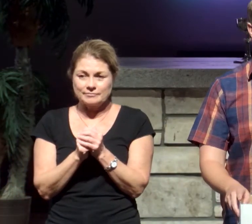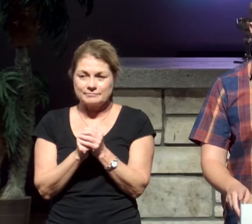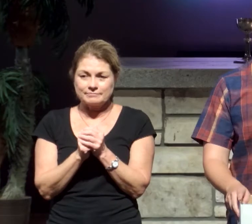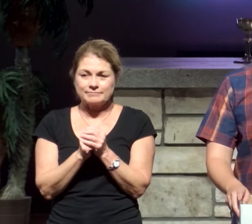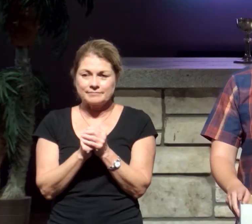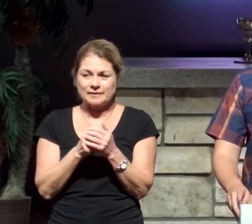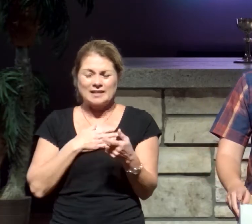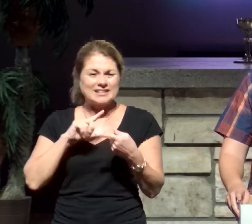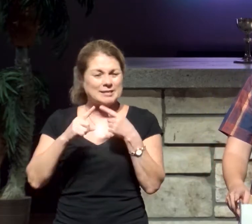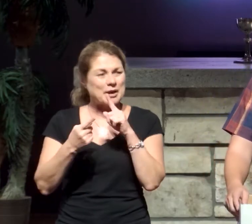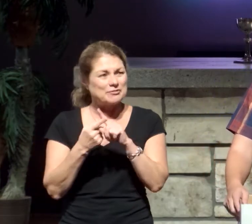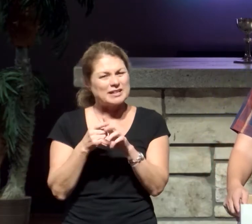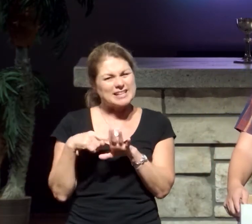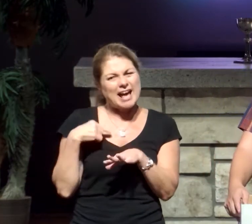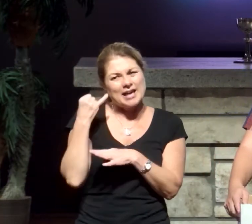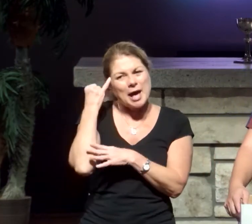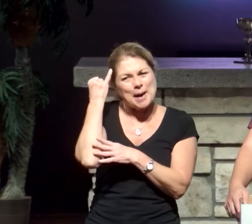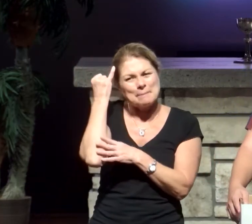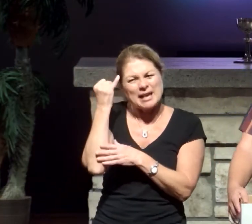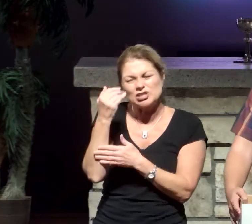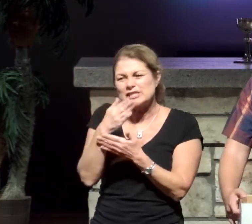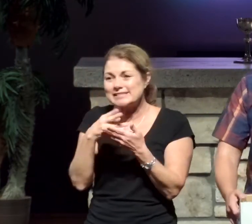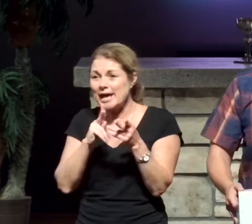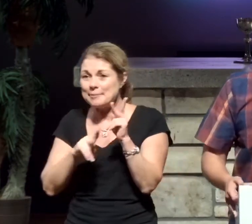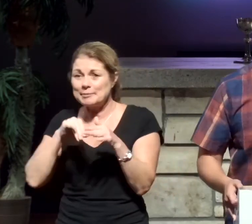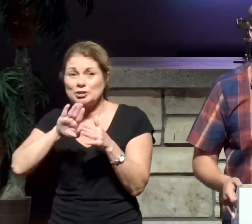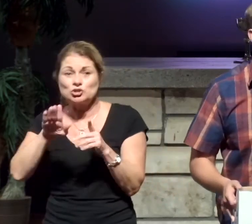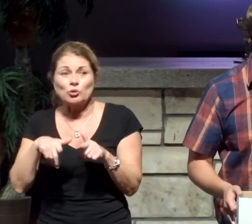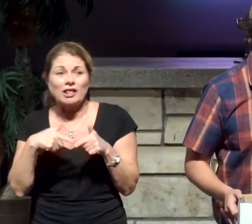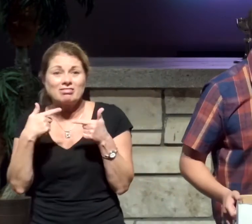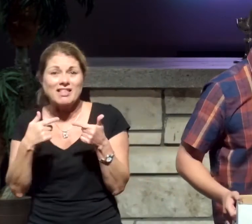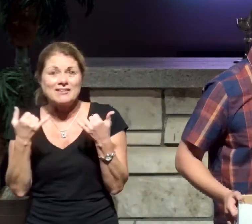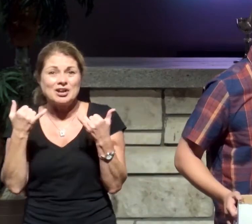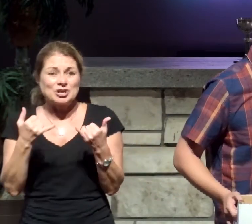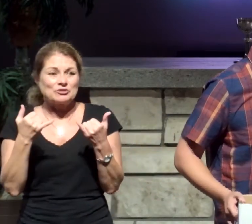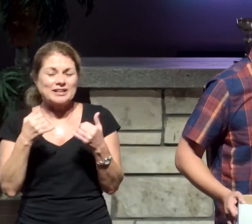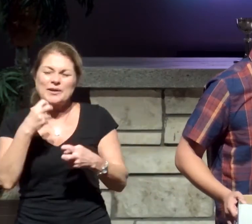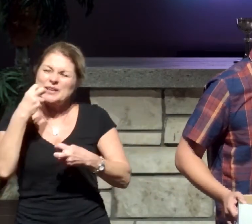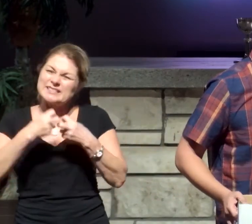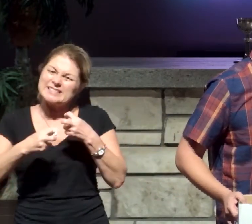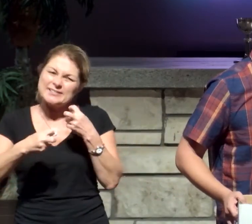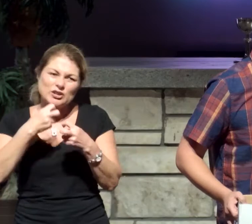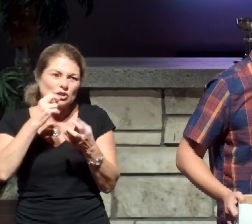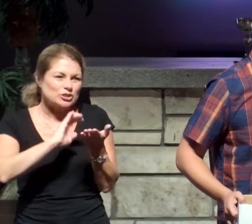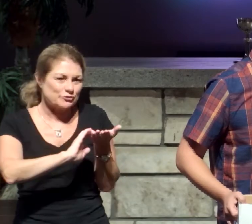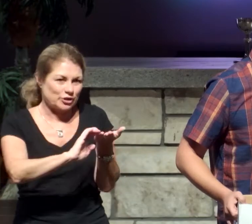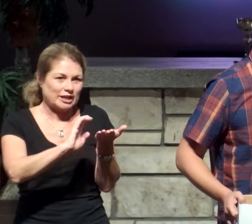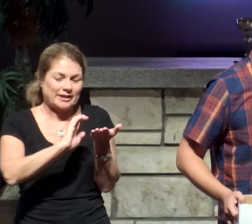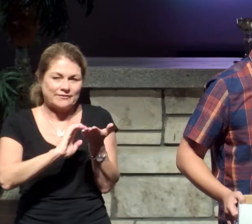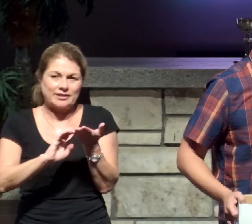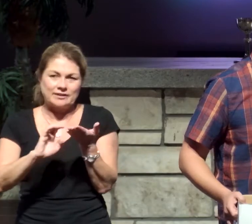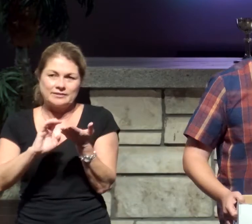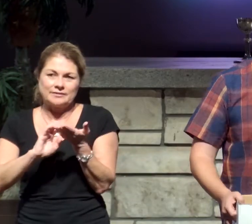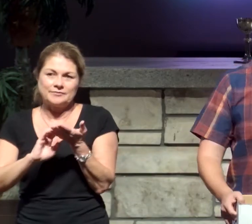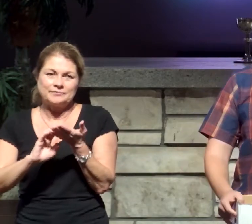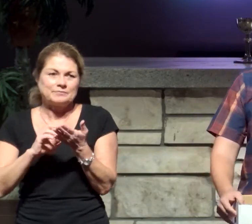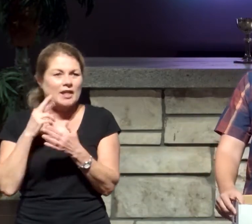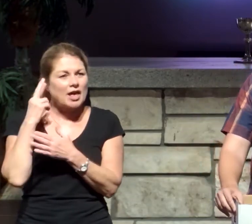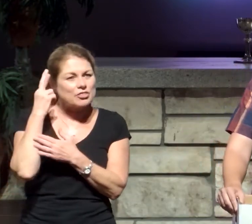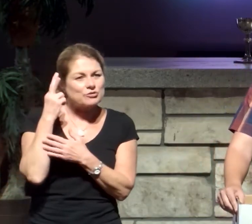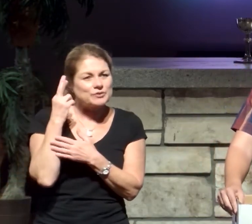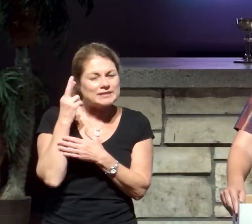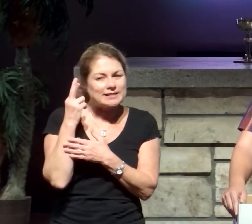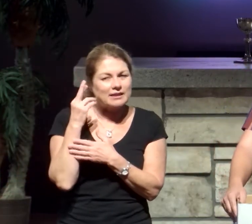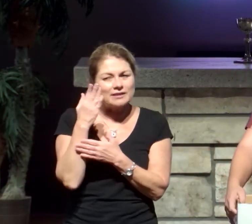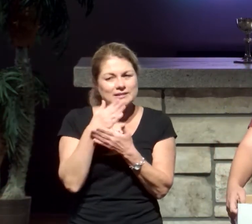You know, friends, I imagine that there are people in your life right now that are very difficult to forgive. And the reason why some of